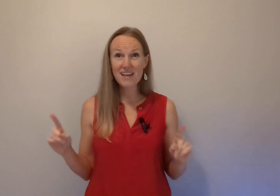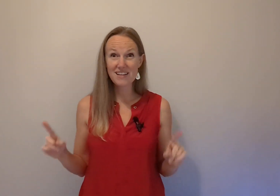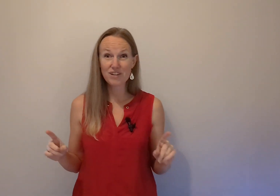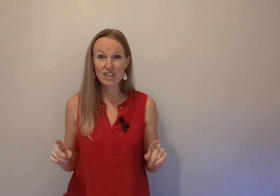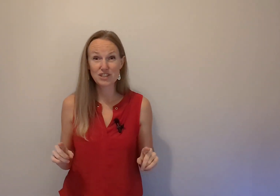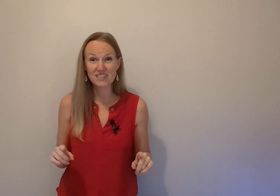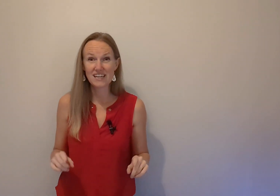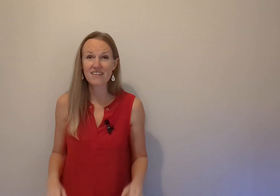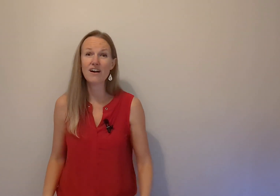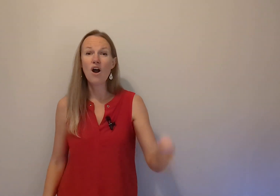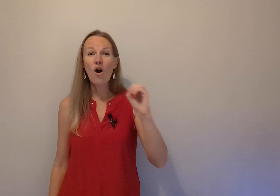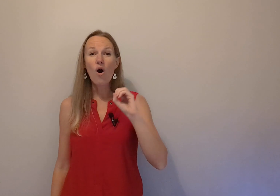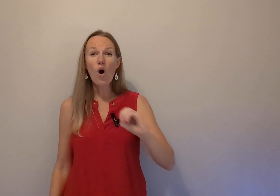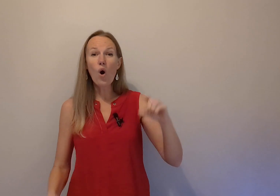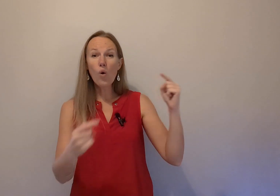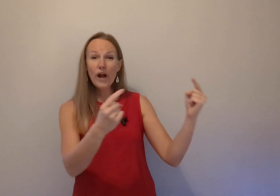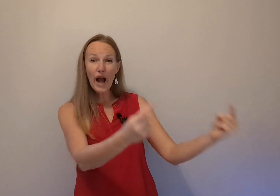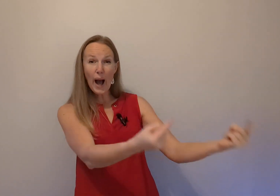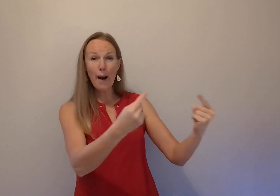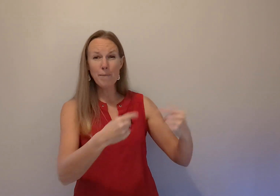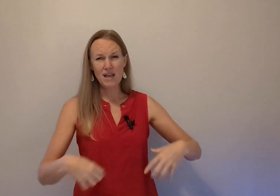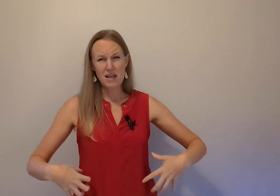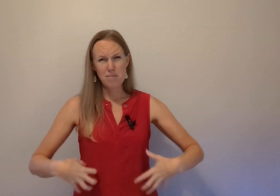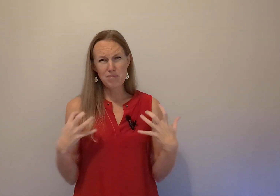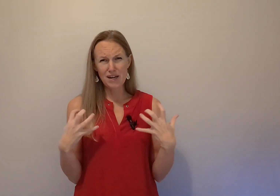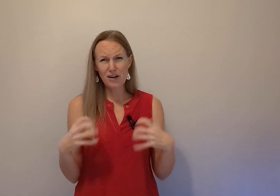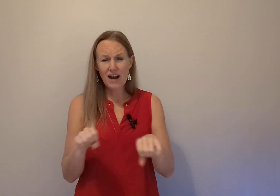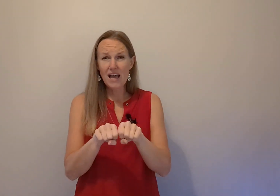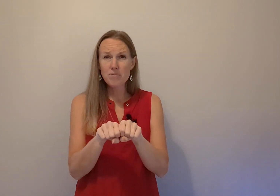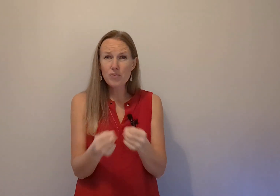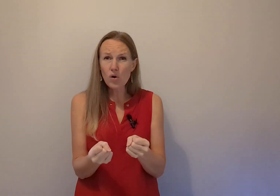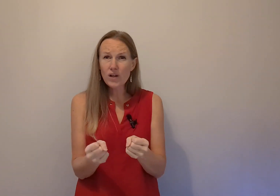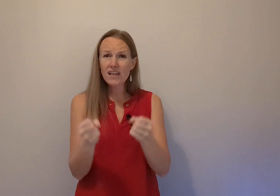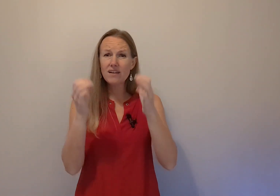and then we're going to do it together. Oh, come, bitter and broken.